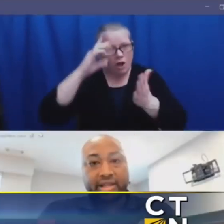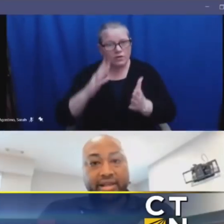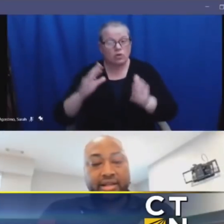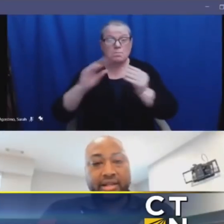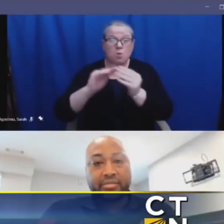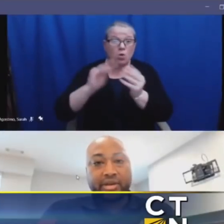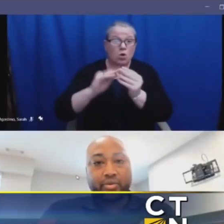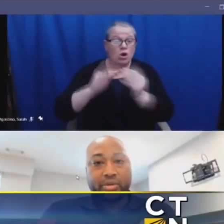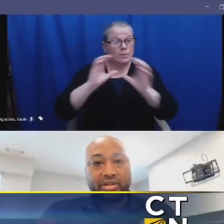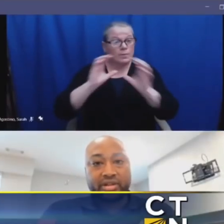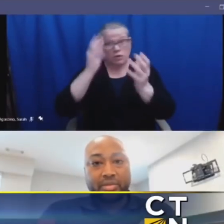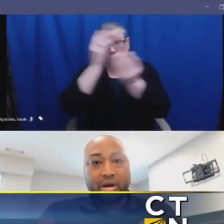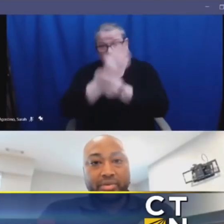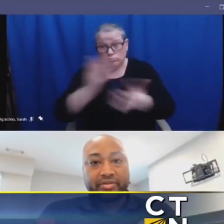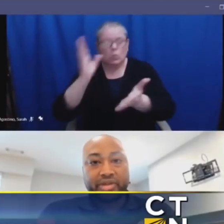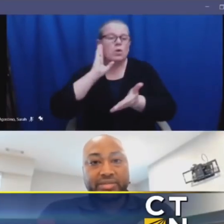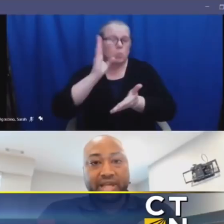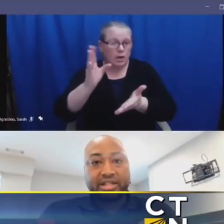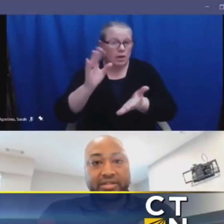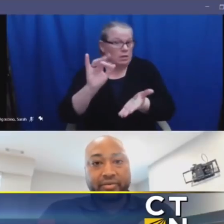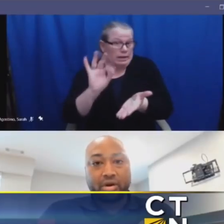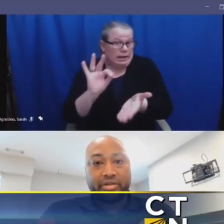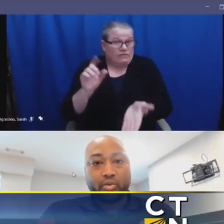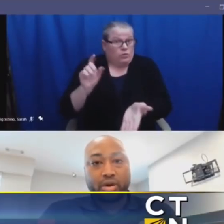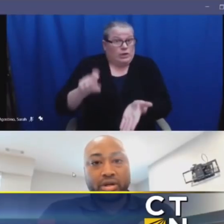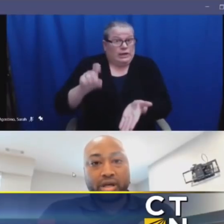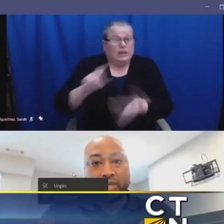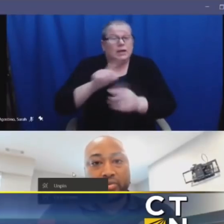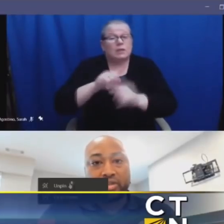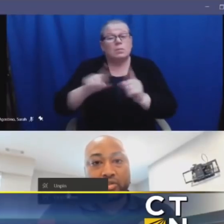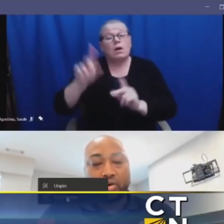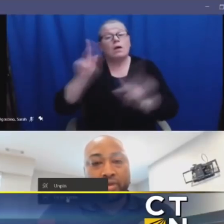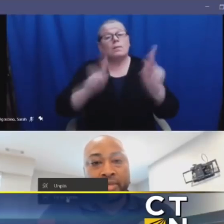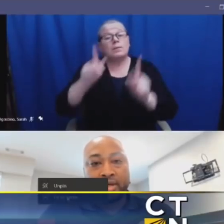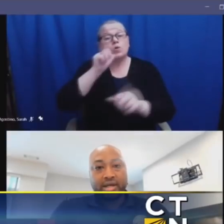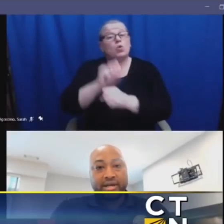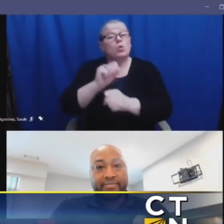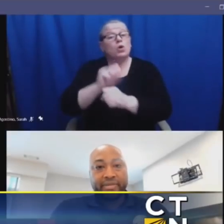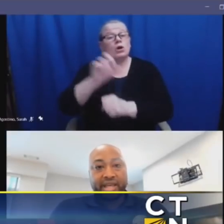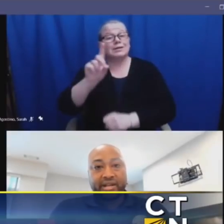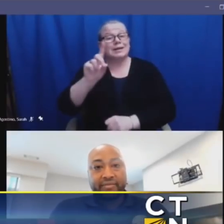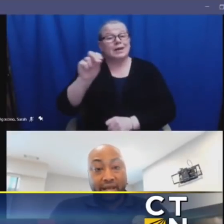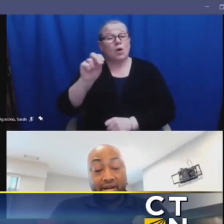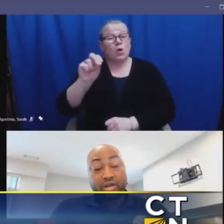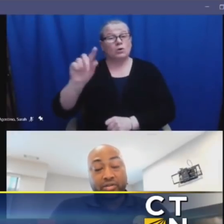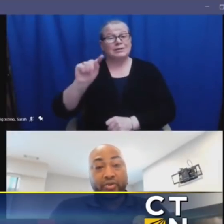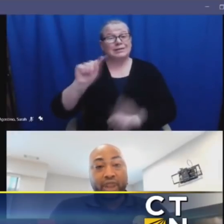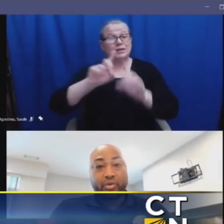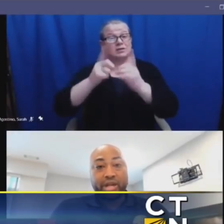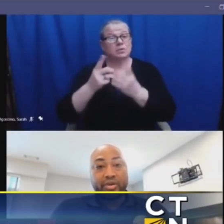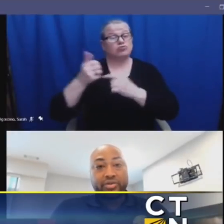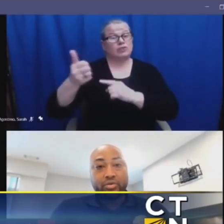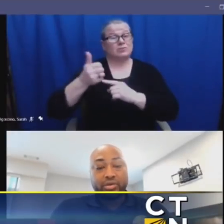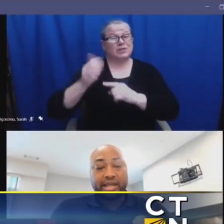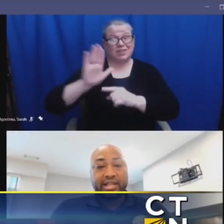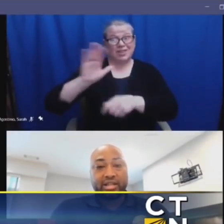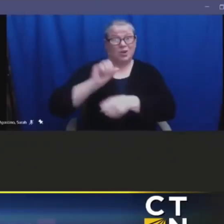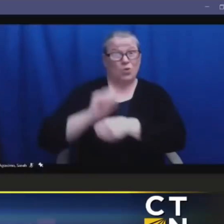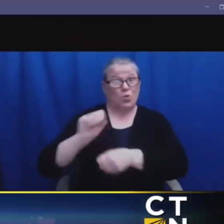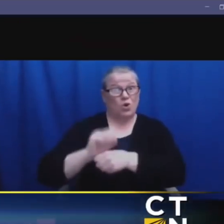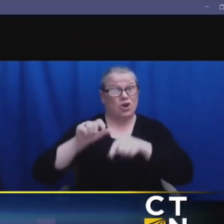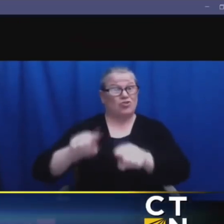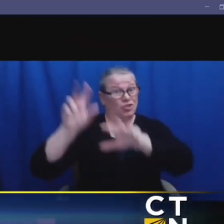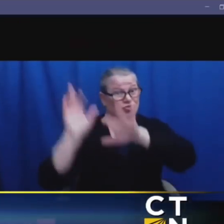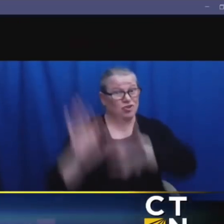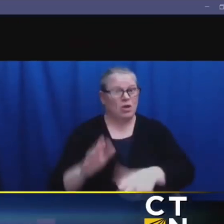we'd like to thank the men and women of the Department of Transportation for all their work through this storm, and also for everyone else who heeded